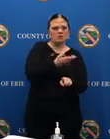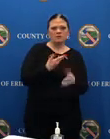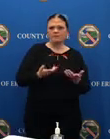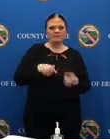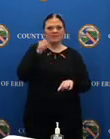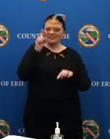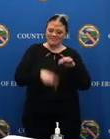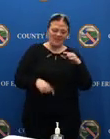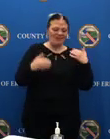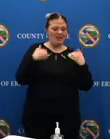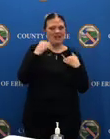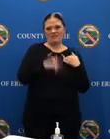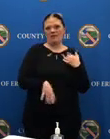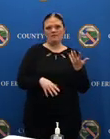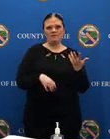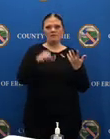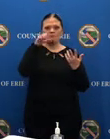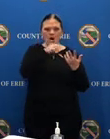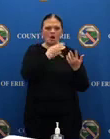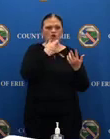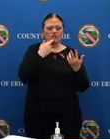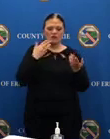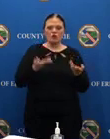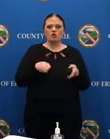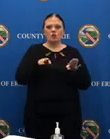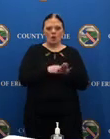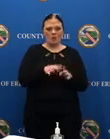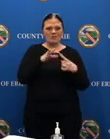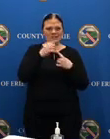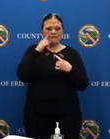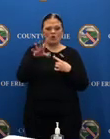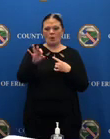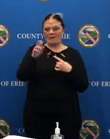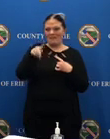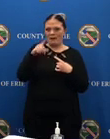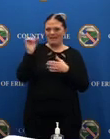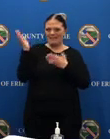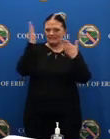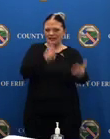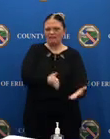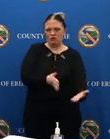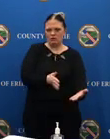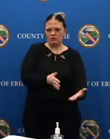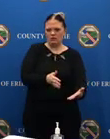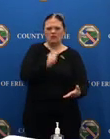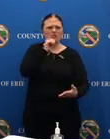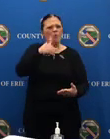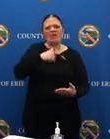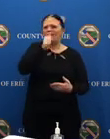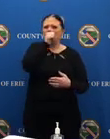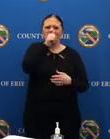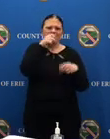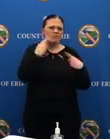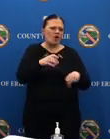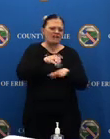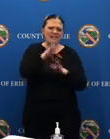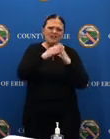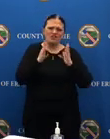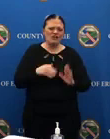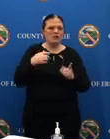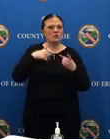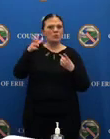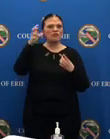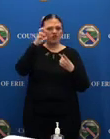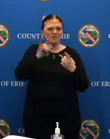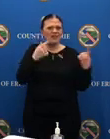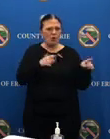any of that, folks. The bars and restaurants are closed other than takeout and delivery, but don't have the private parties at your house. We've heard of